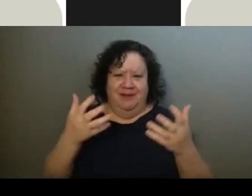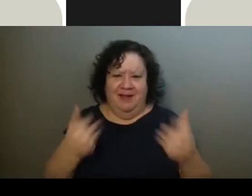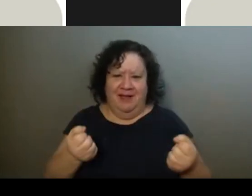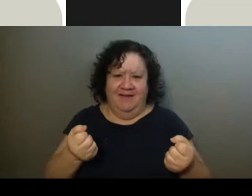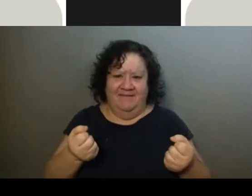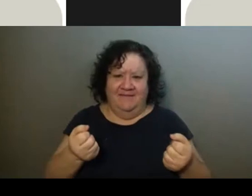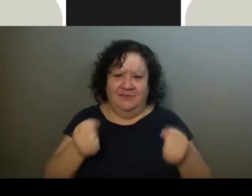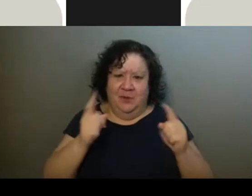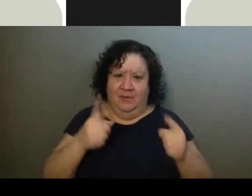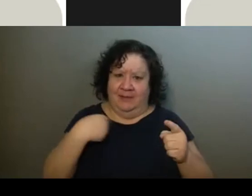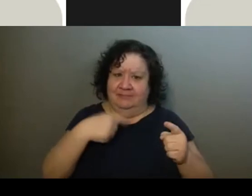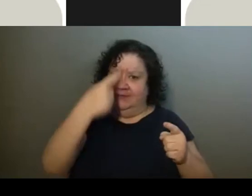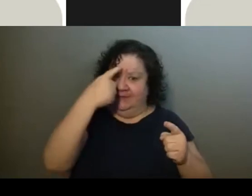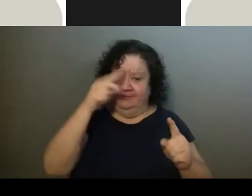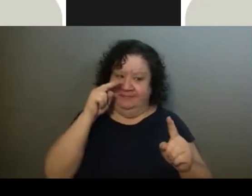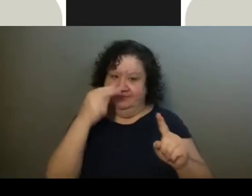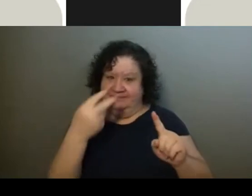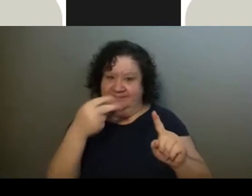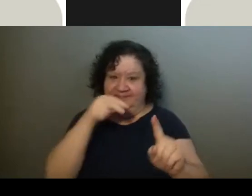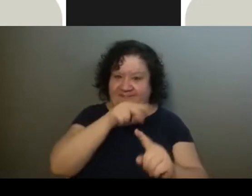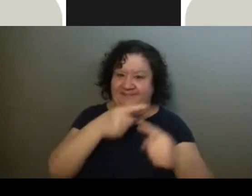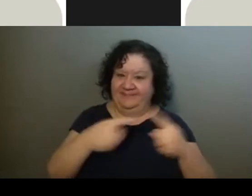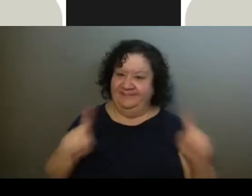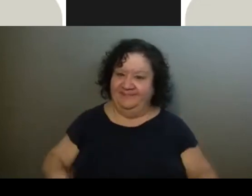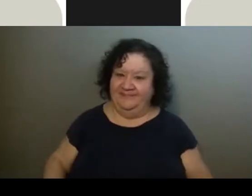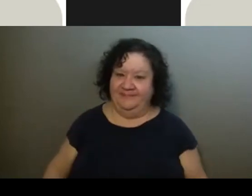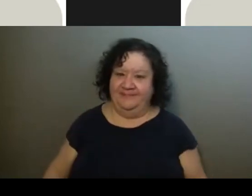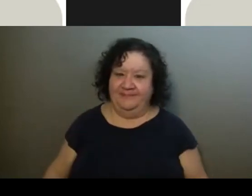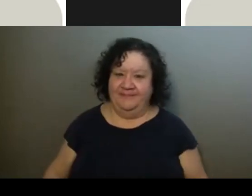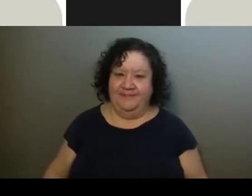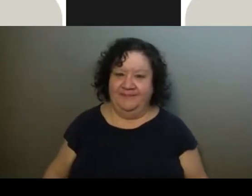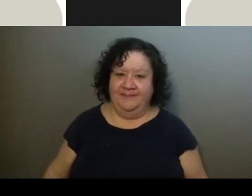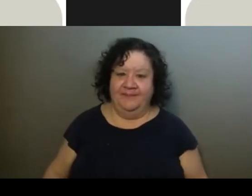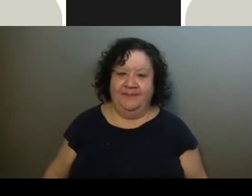be part of the process and their capacities may be